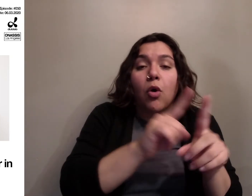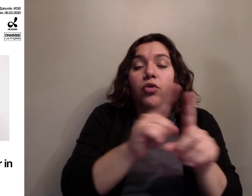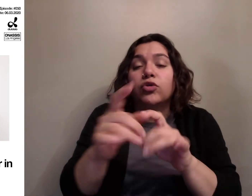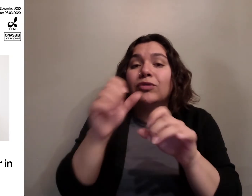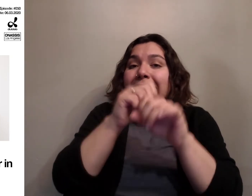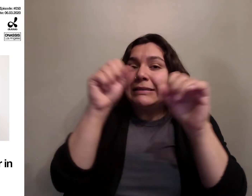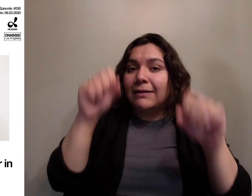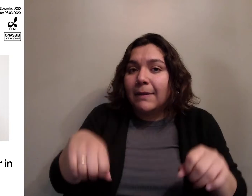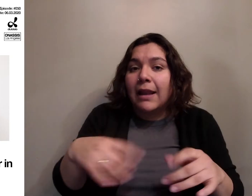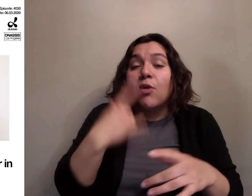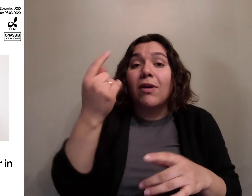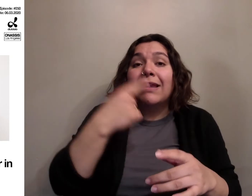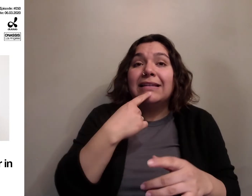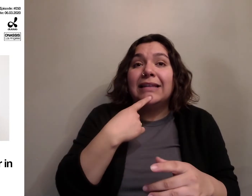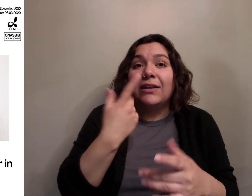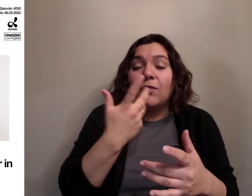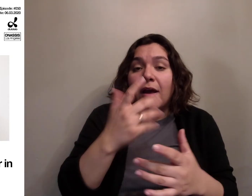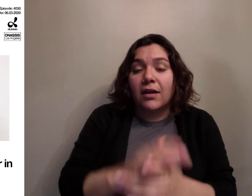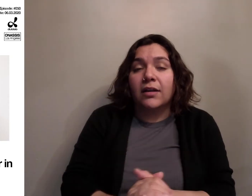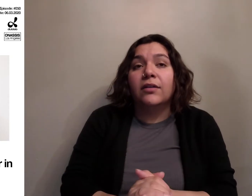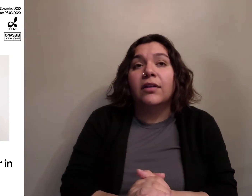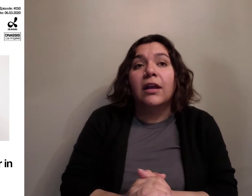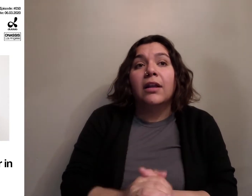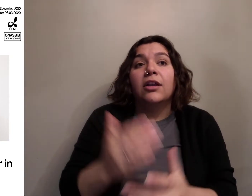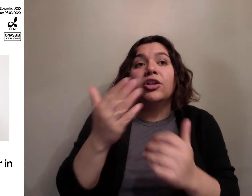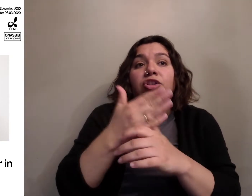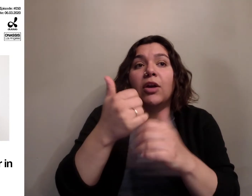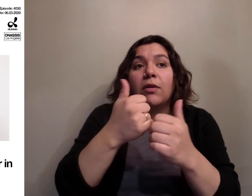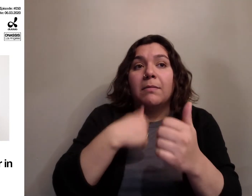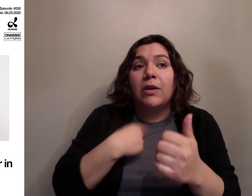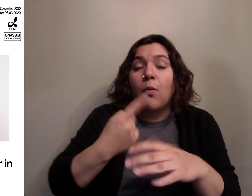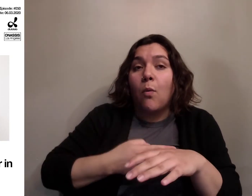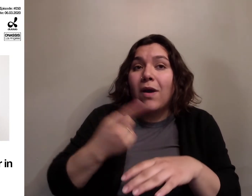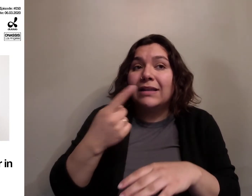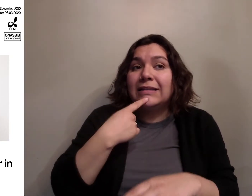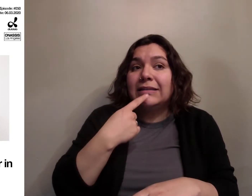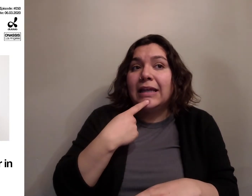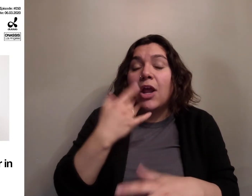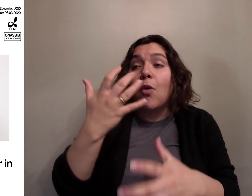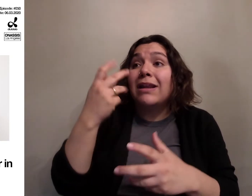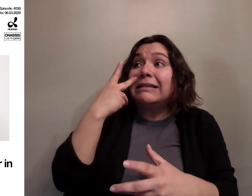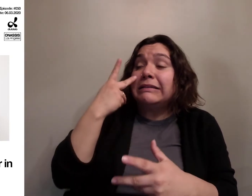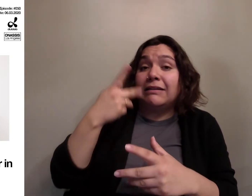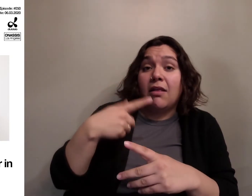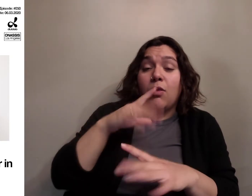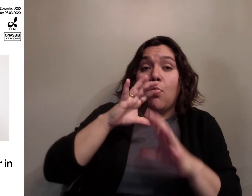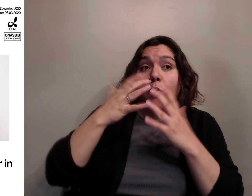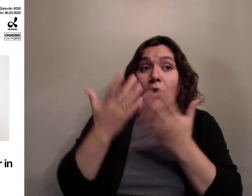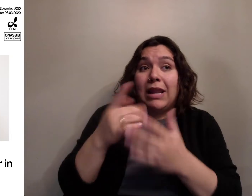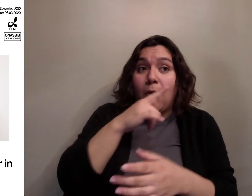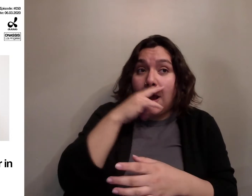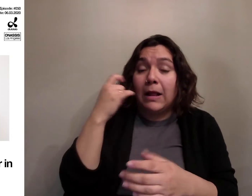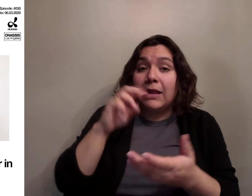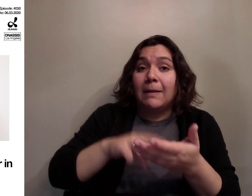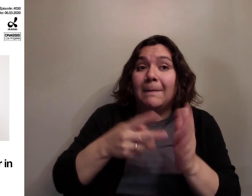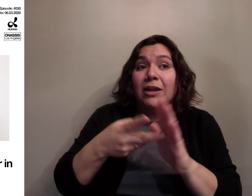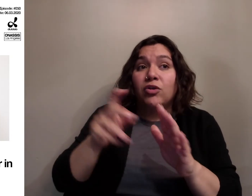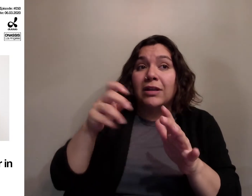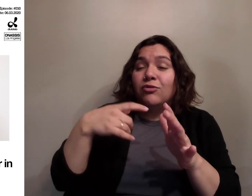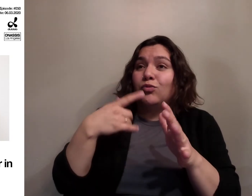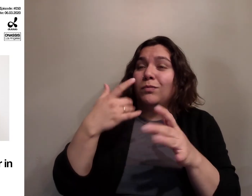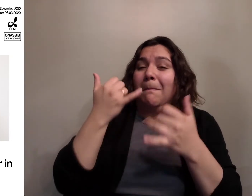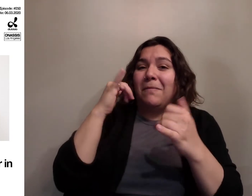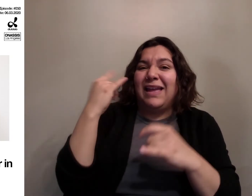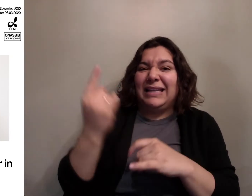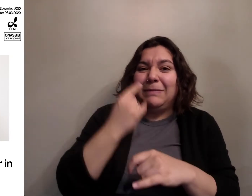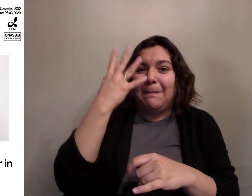and institutionally and systematically changed. One of the things he says is, he shared with me one time was, if you want to see how